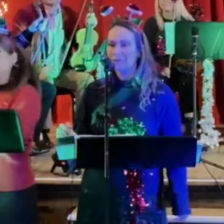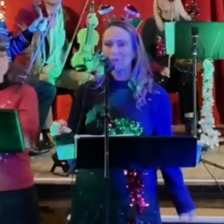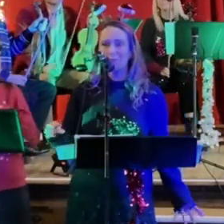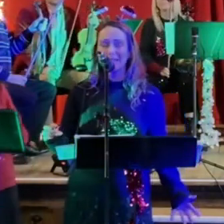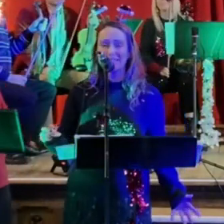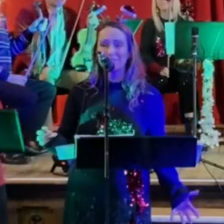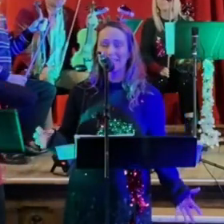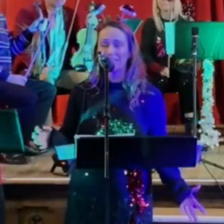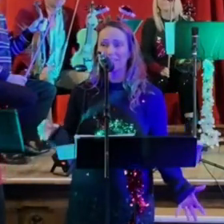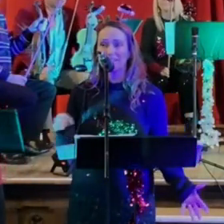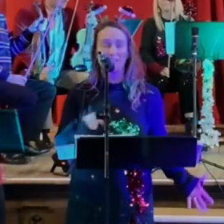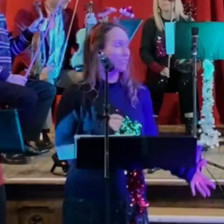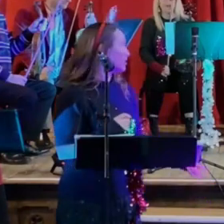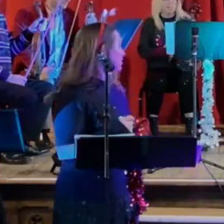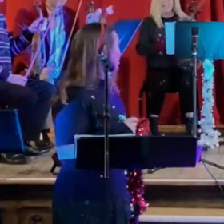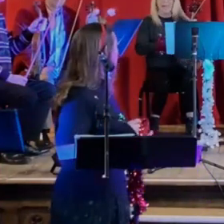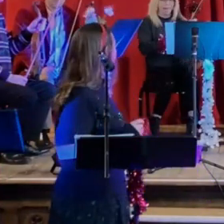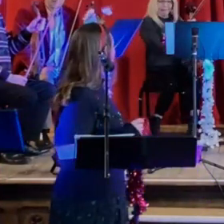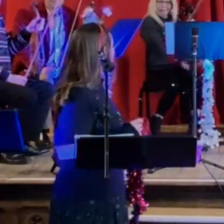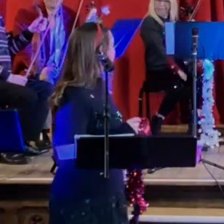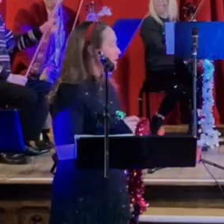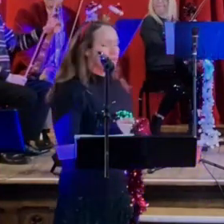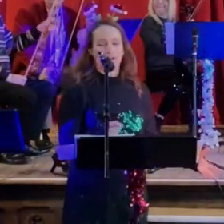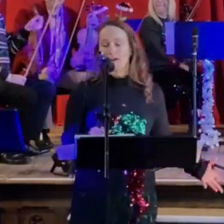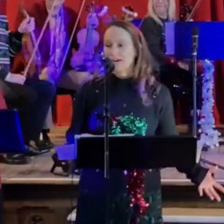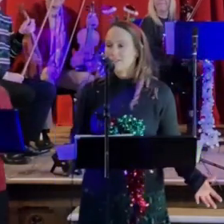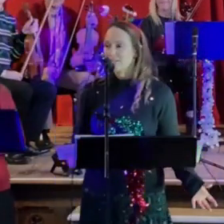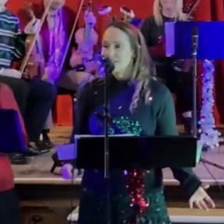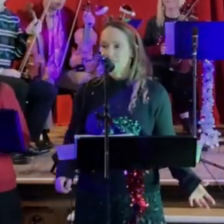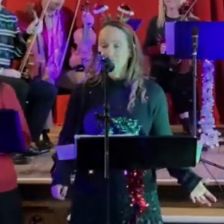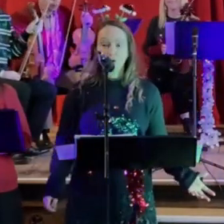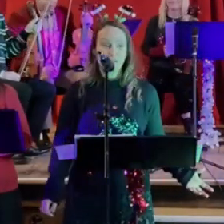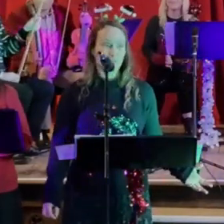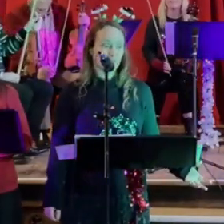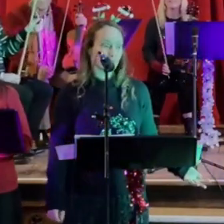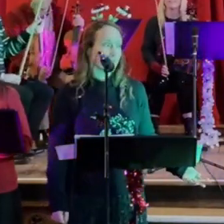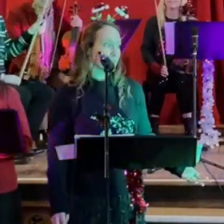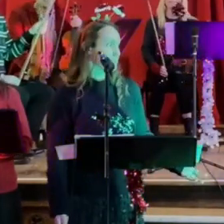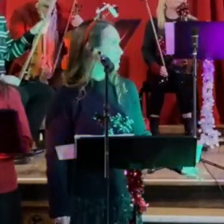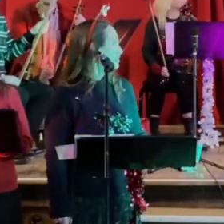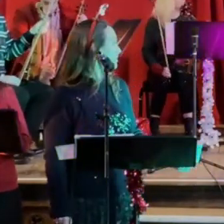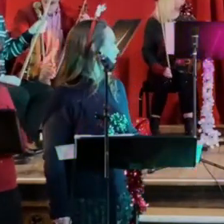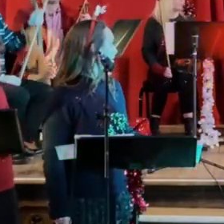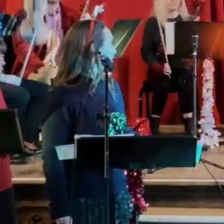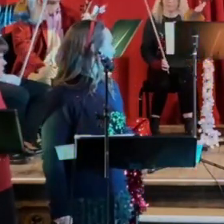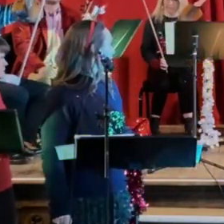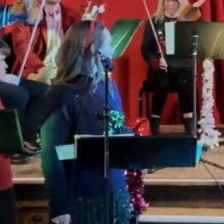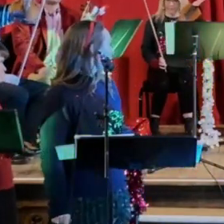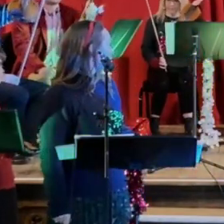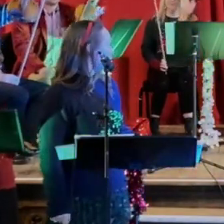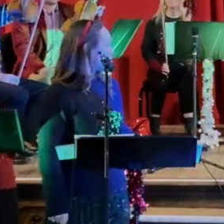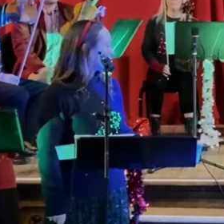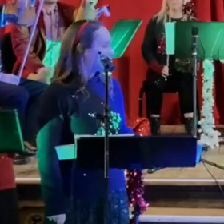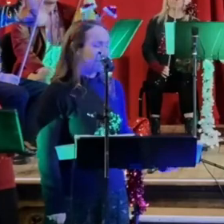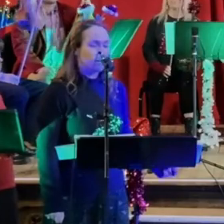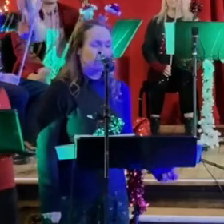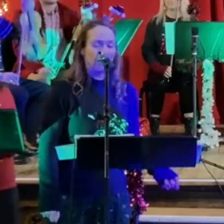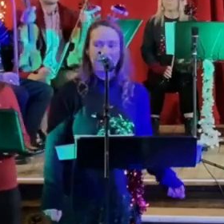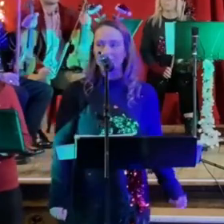got plenty of tinsel? Check. Excellent. Have we got all the instruments? Check. Yeah, right, I think